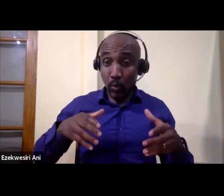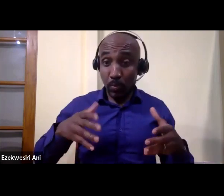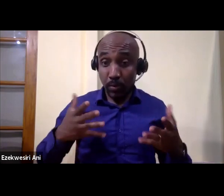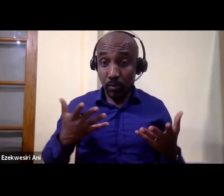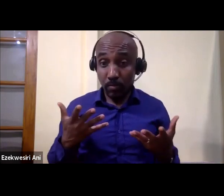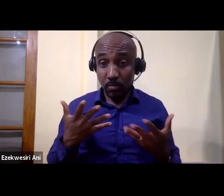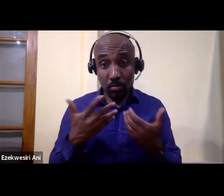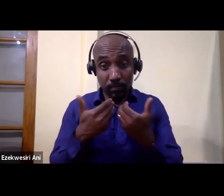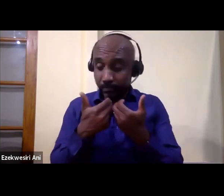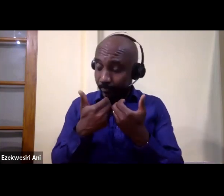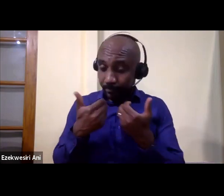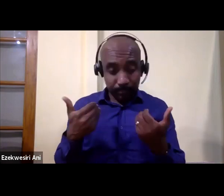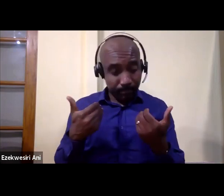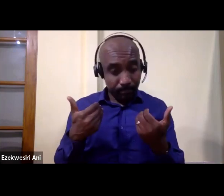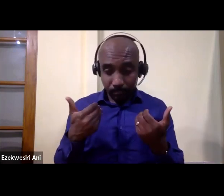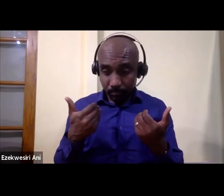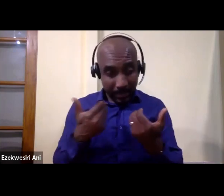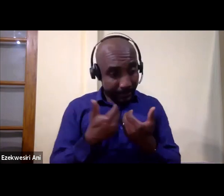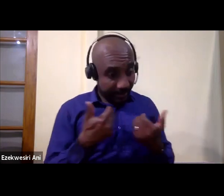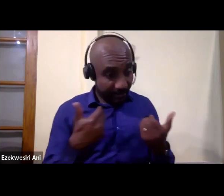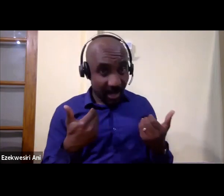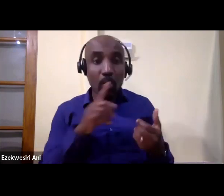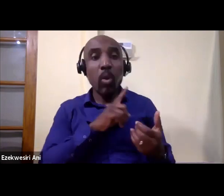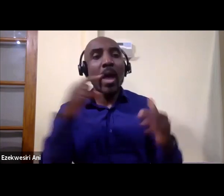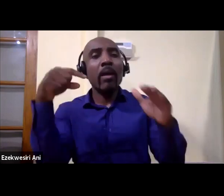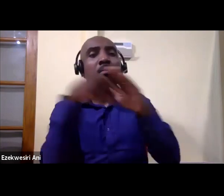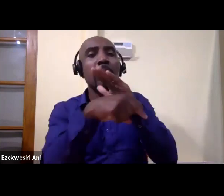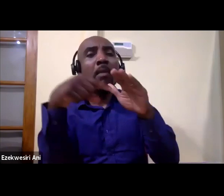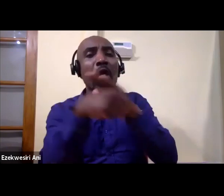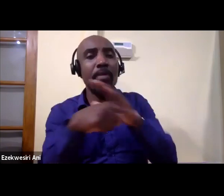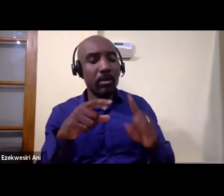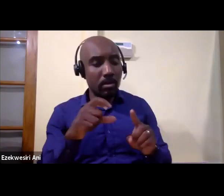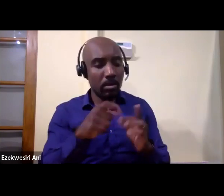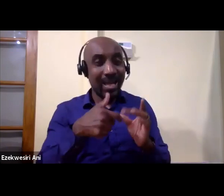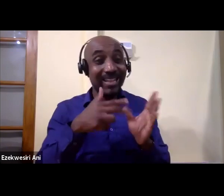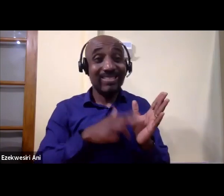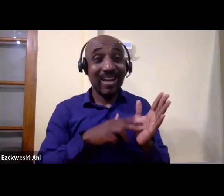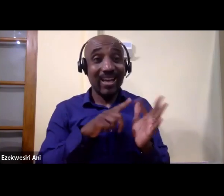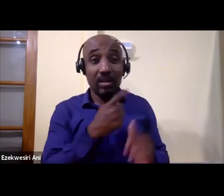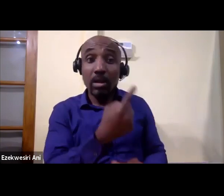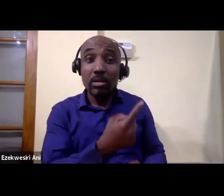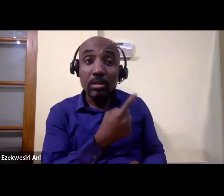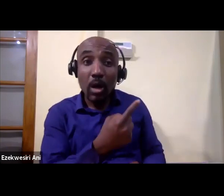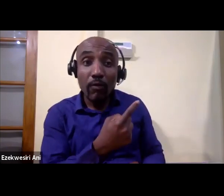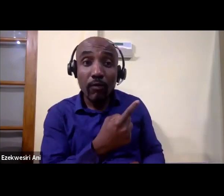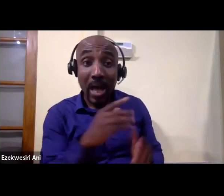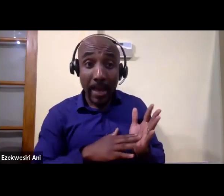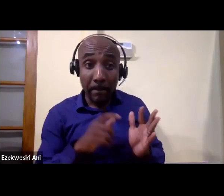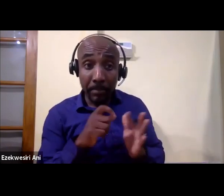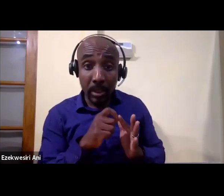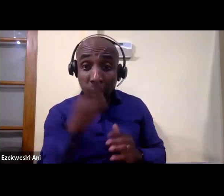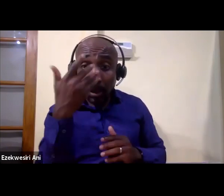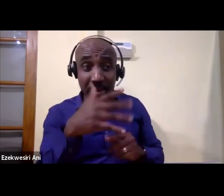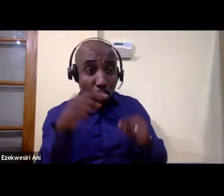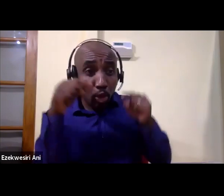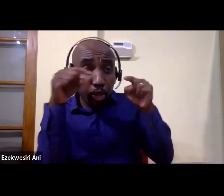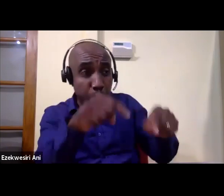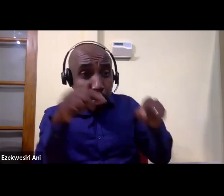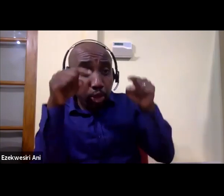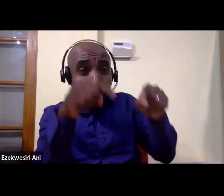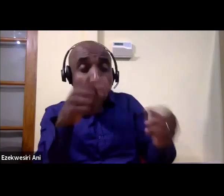also migrants. We are derided, we are dismissed. Diane has had more racial abuse than all the other women MPs